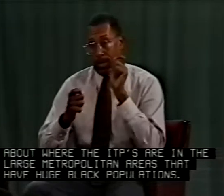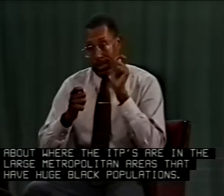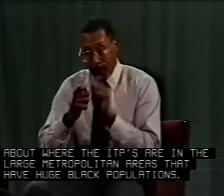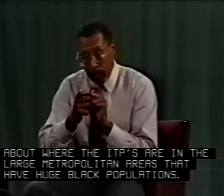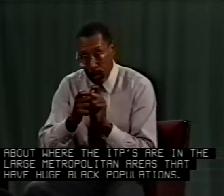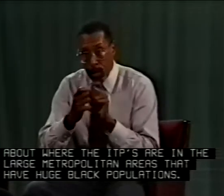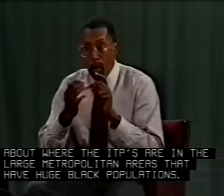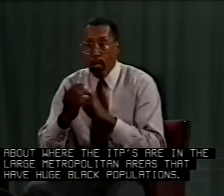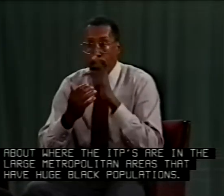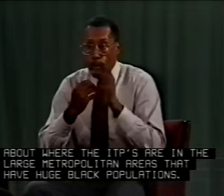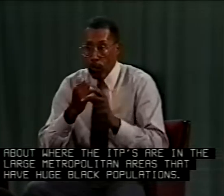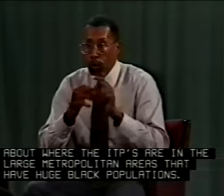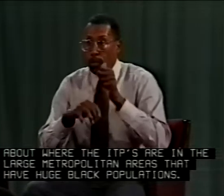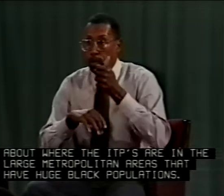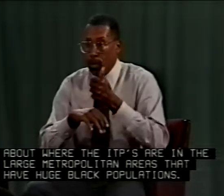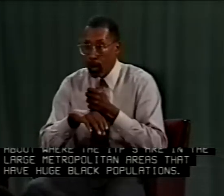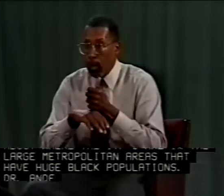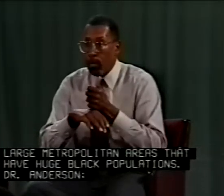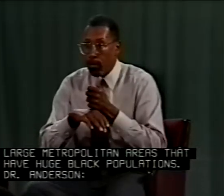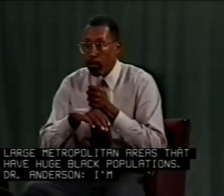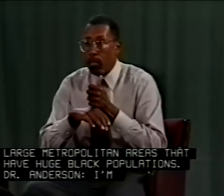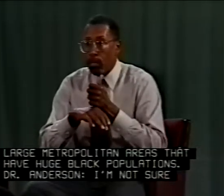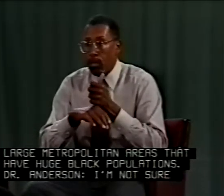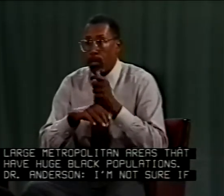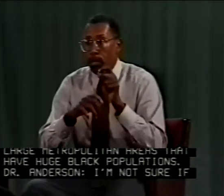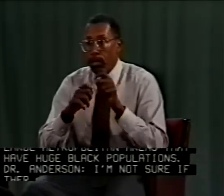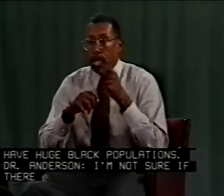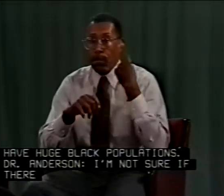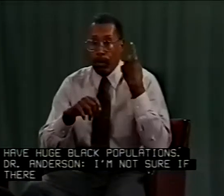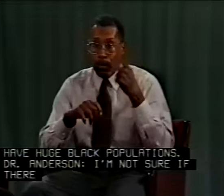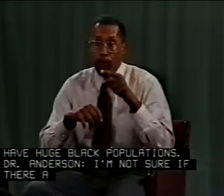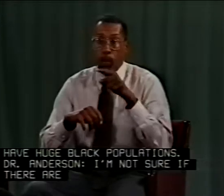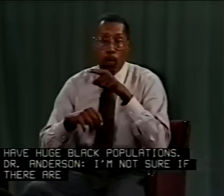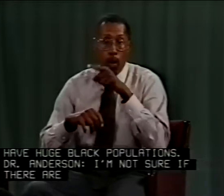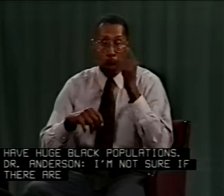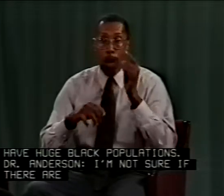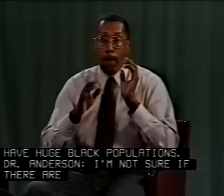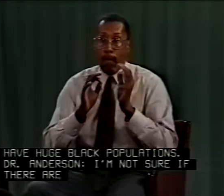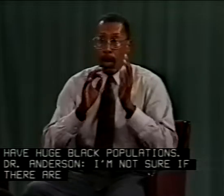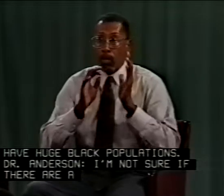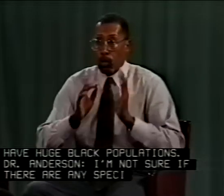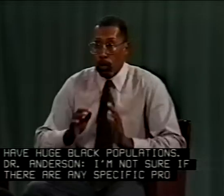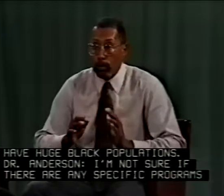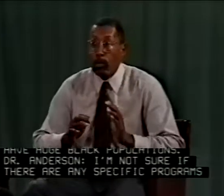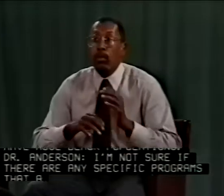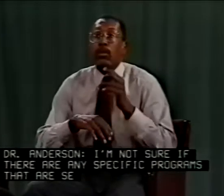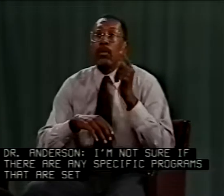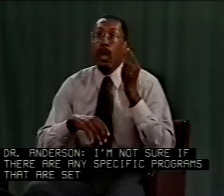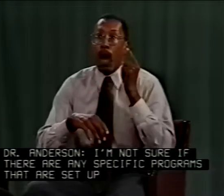I'm not sure if there are any specific programs that are set up specifically for black